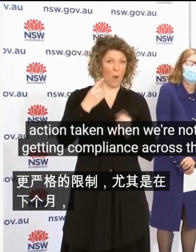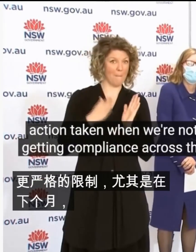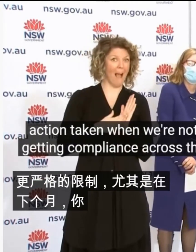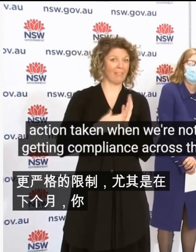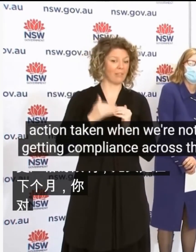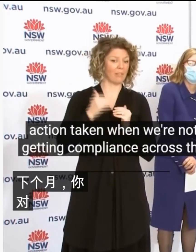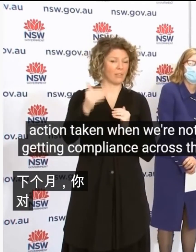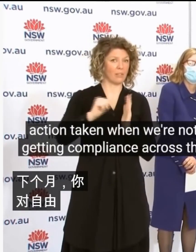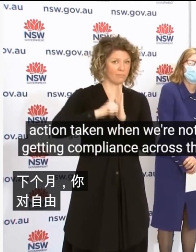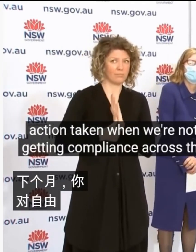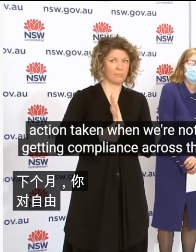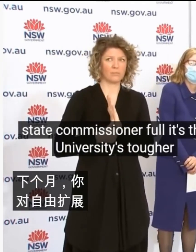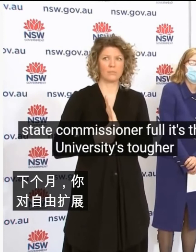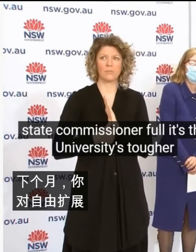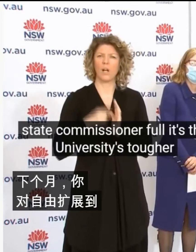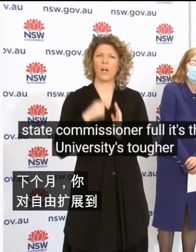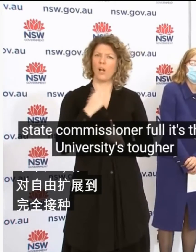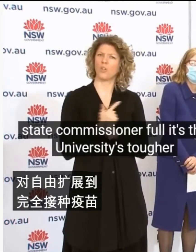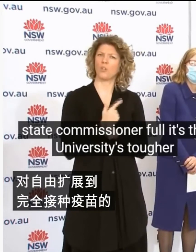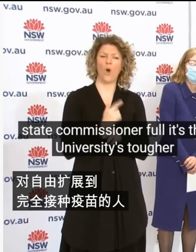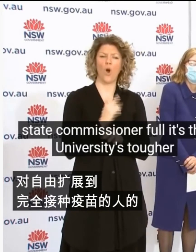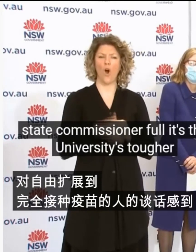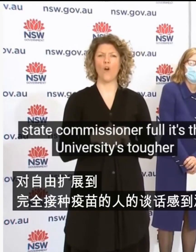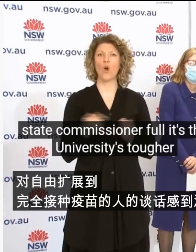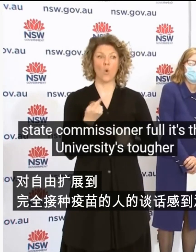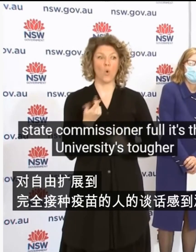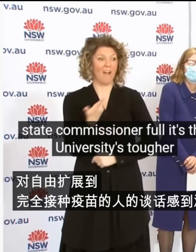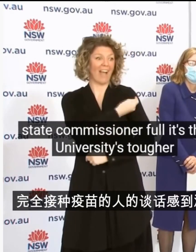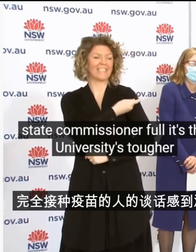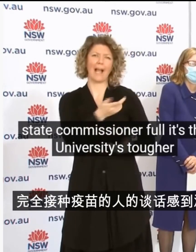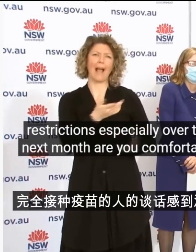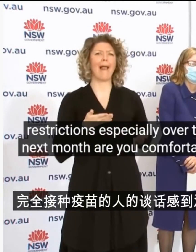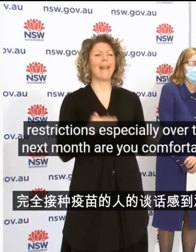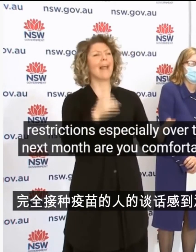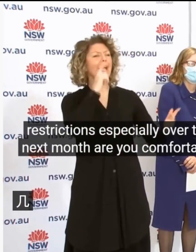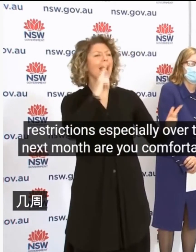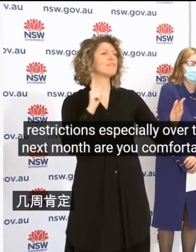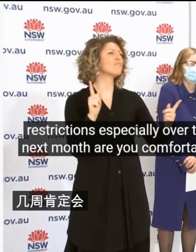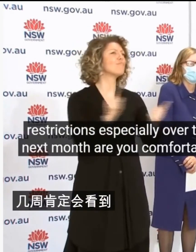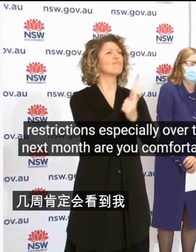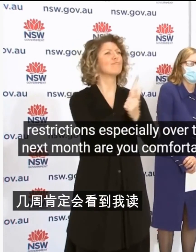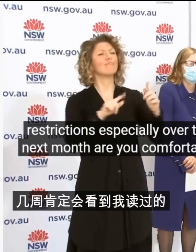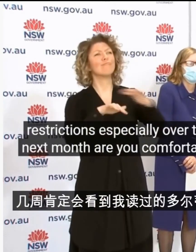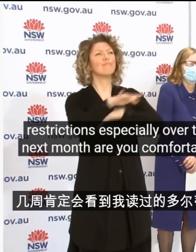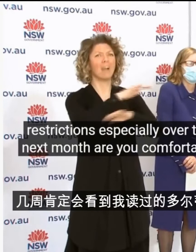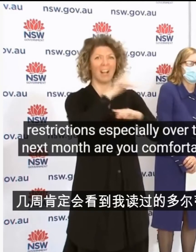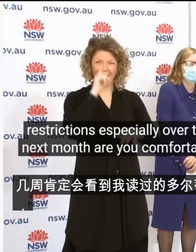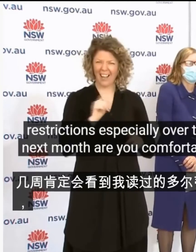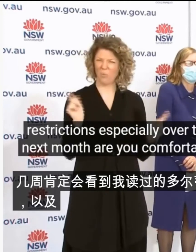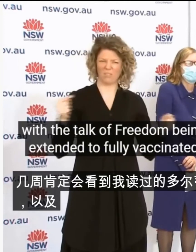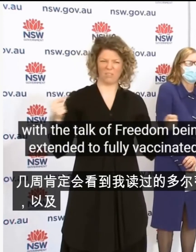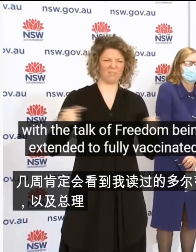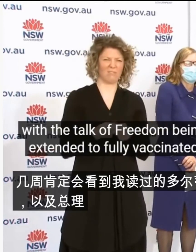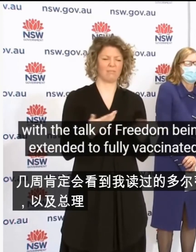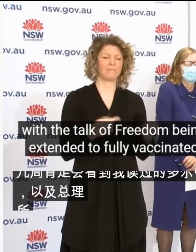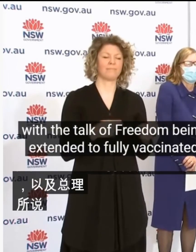Are you comfortable with the talk of freedoms being extended to fully vaccinated people in the coming weeks? Look, the Doherty report, I've